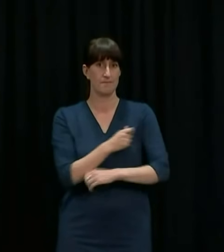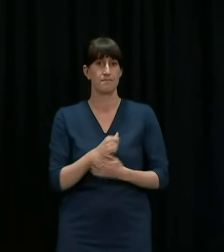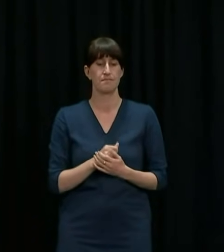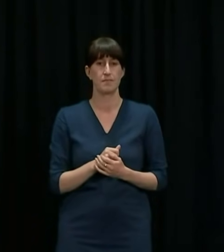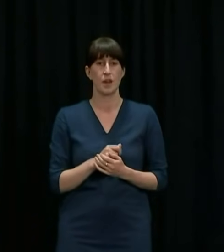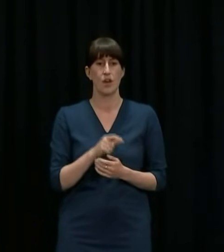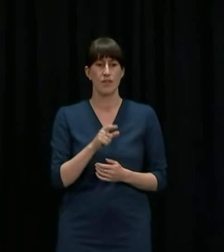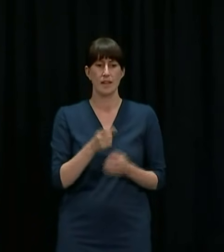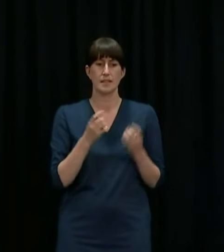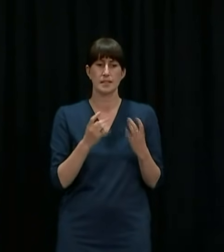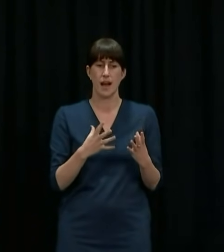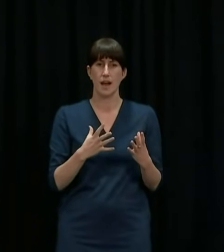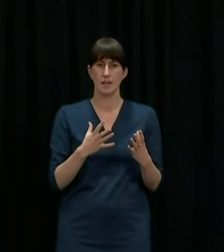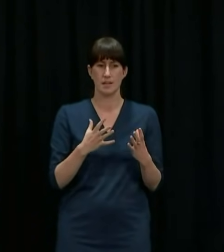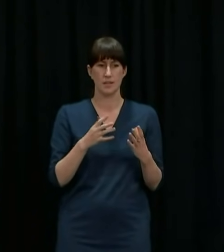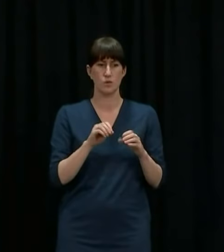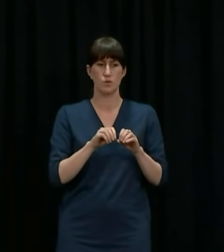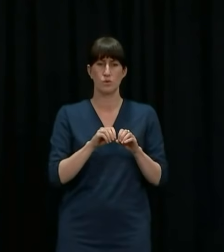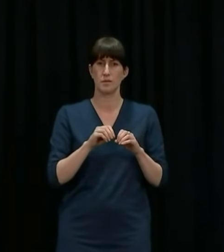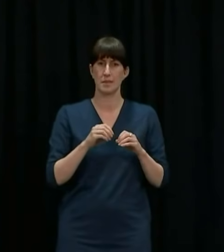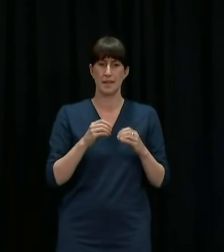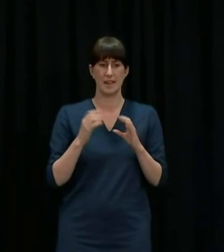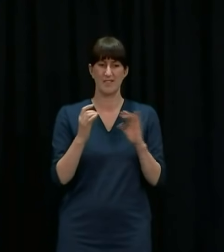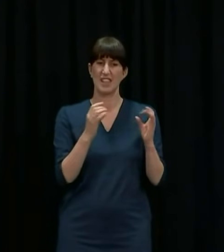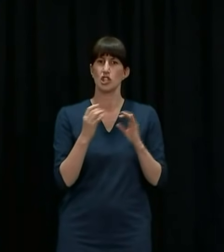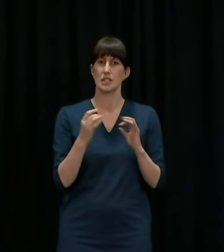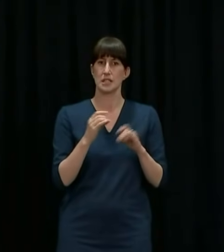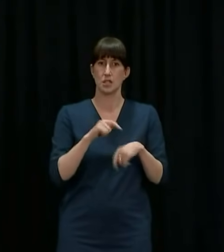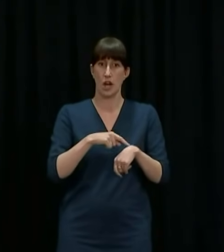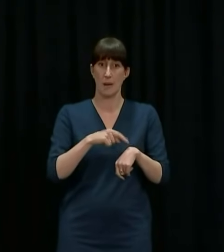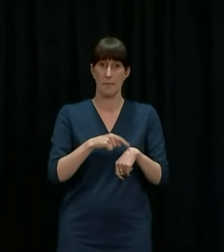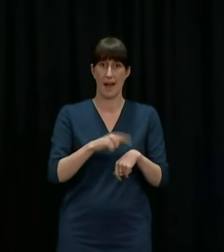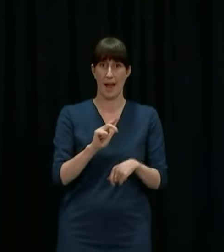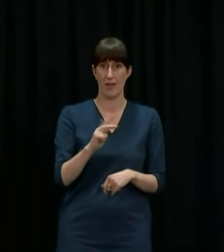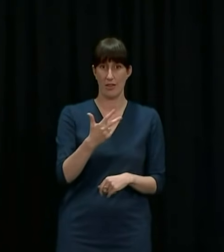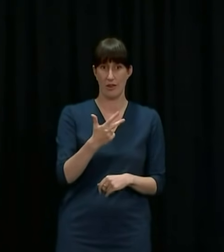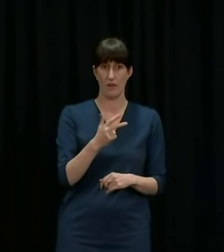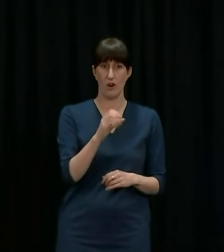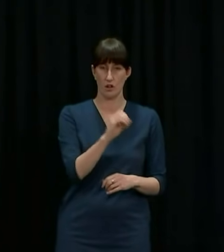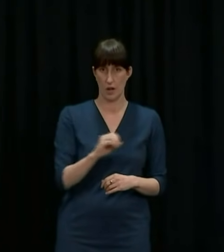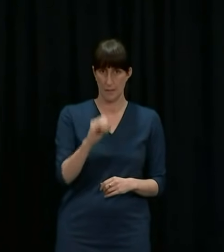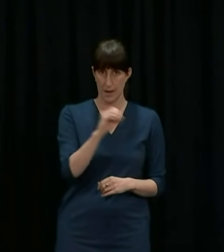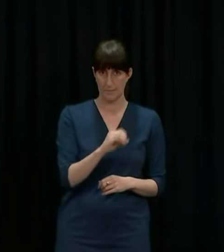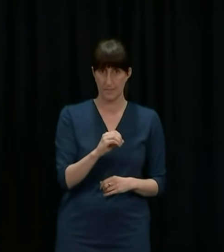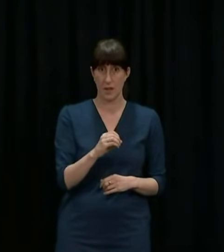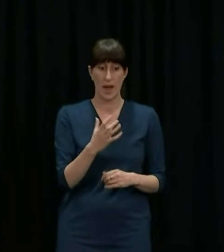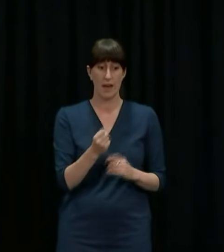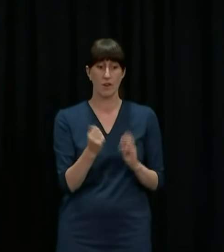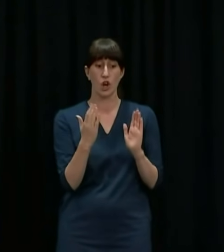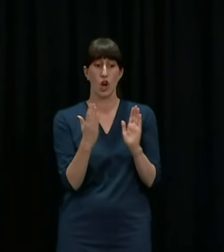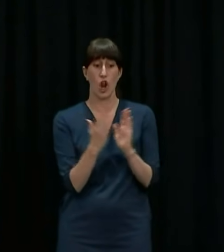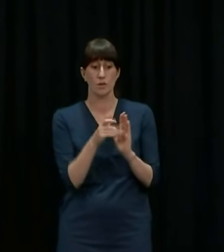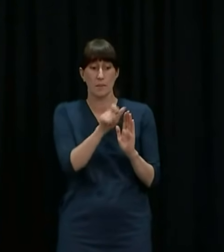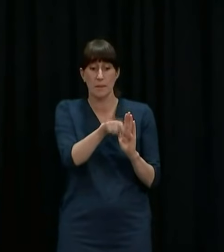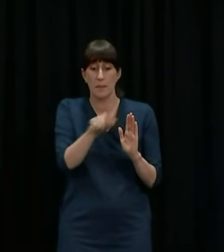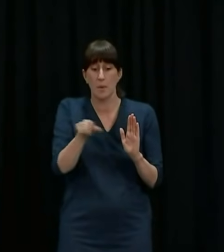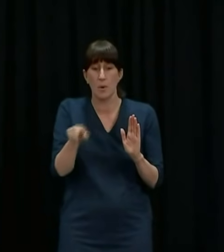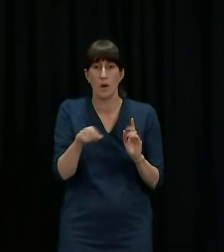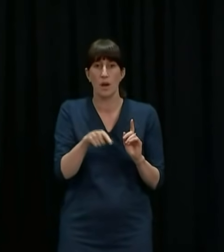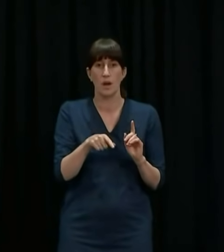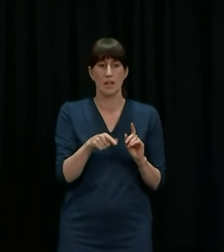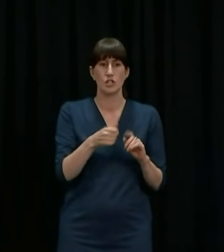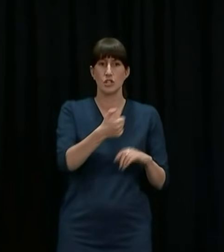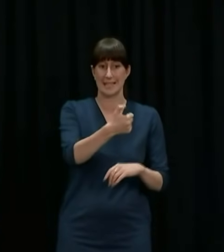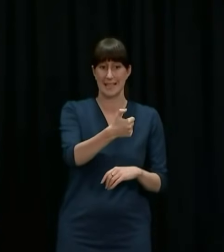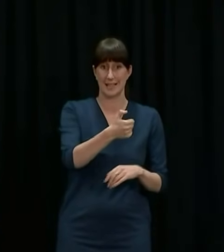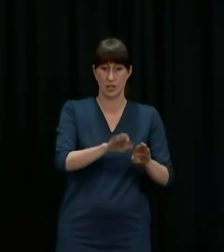on the 8th of October. At this stage there are 11 close contacts, including 6 children who were in 2 separate bubbles of